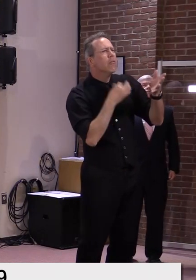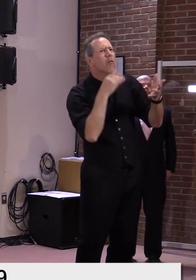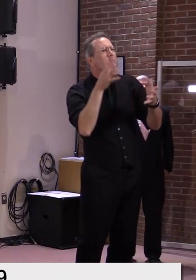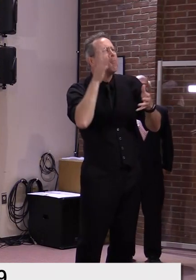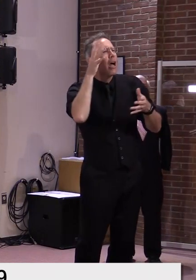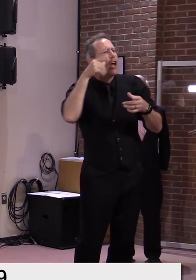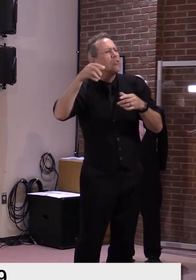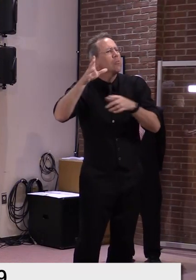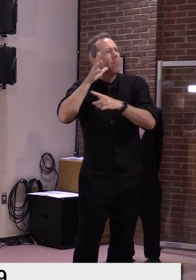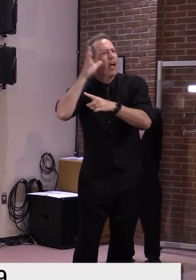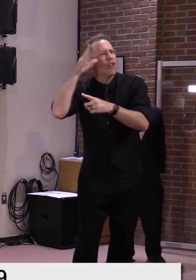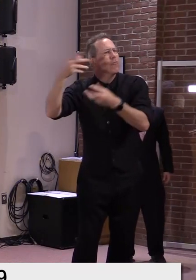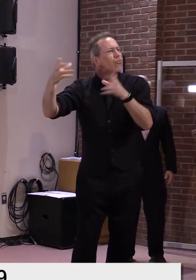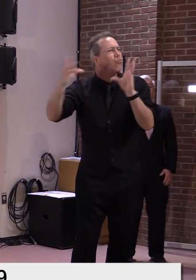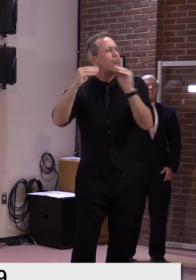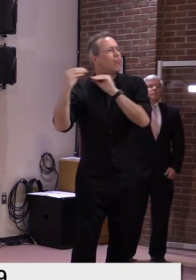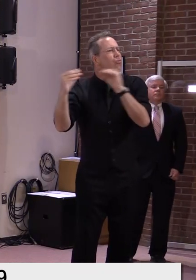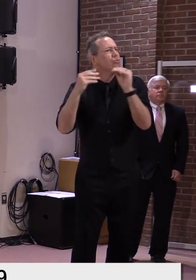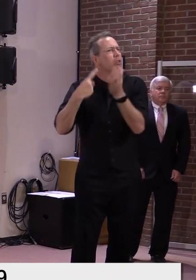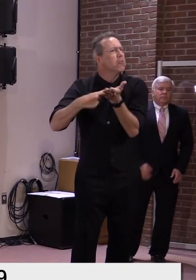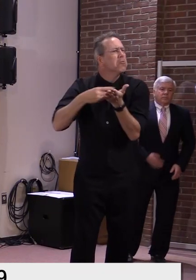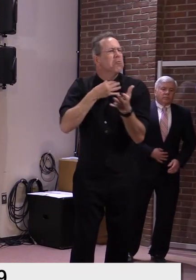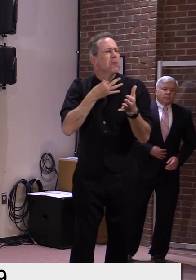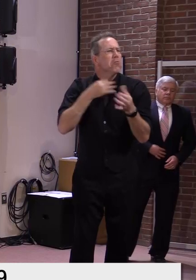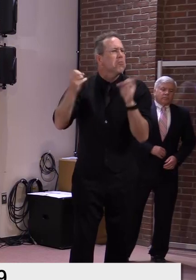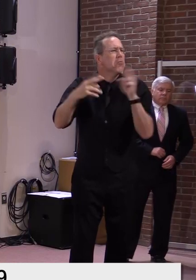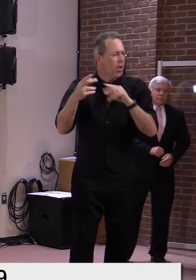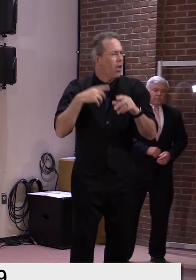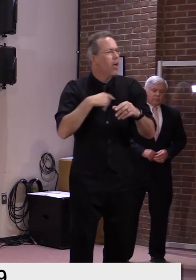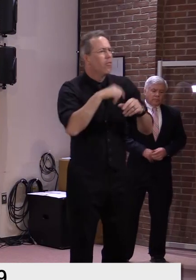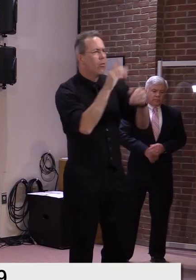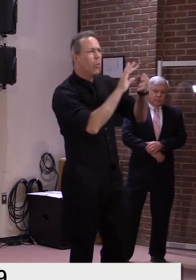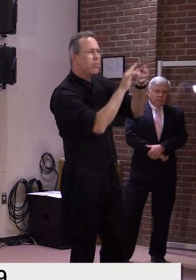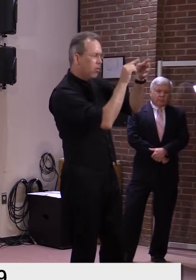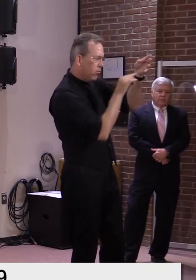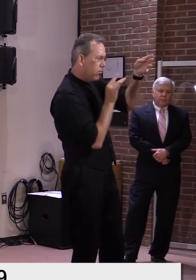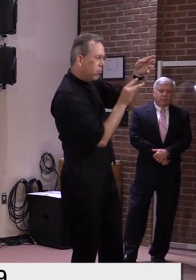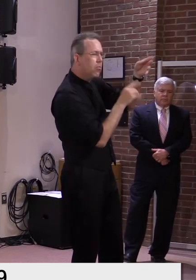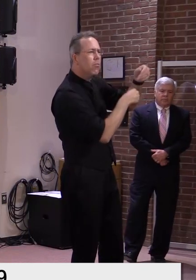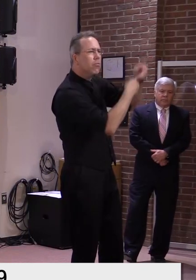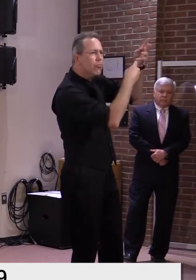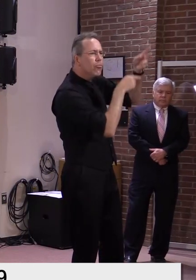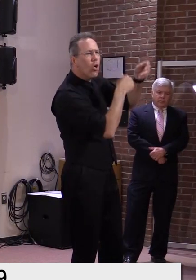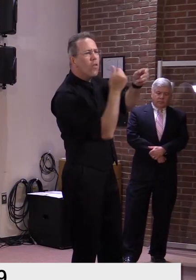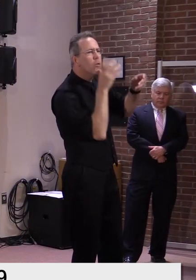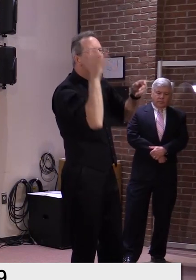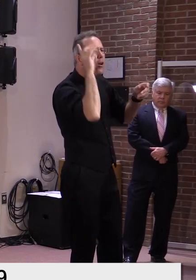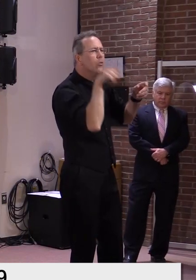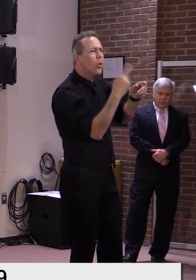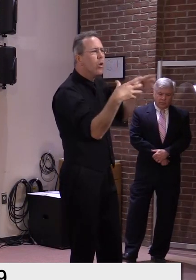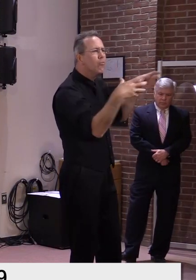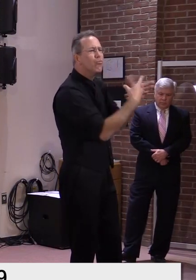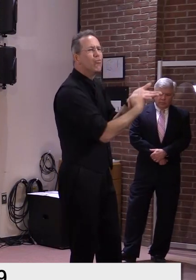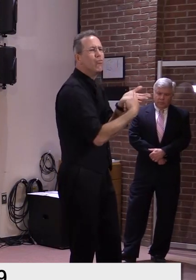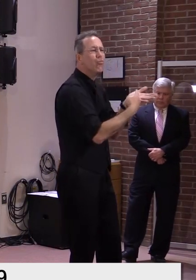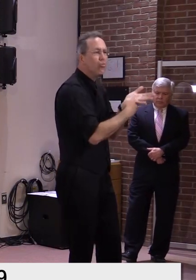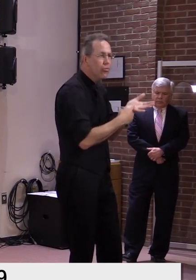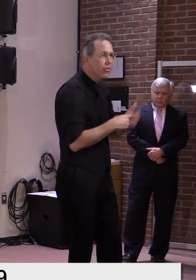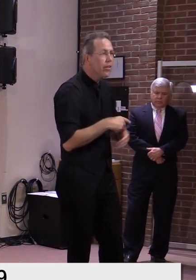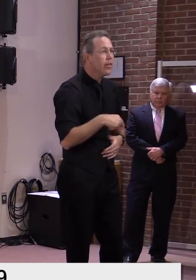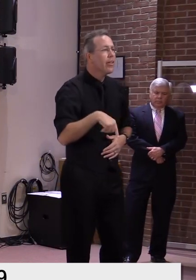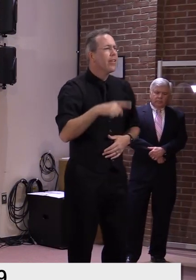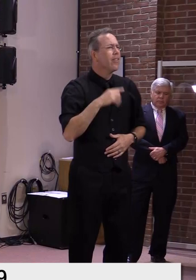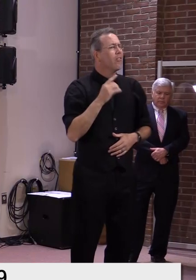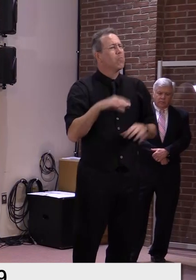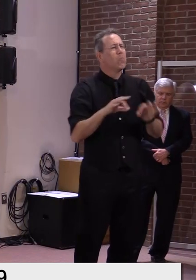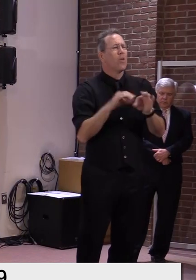camps, and programs. The well-being of our children and youth across the state is an urgent and important